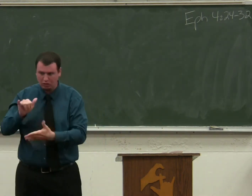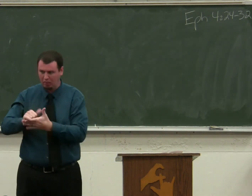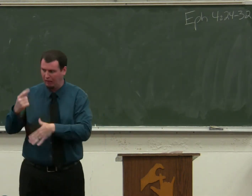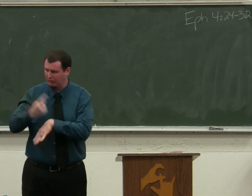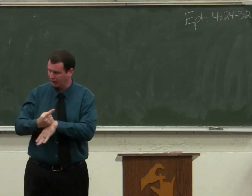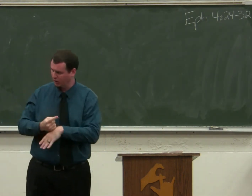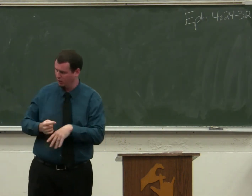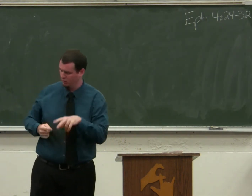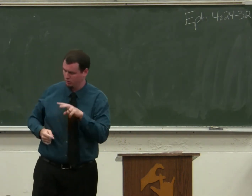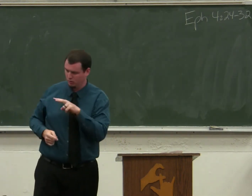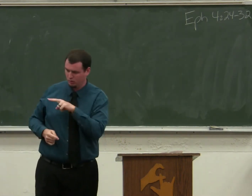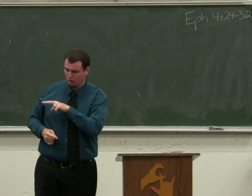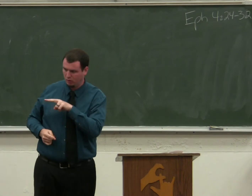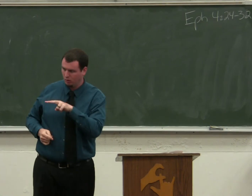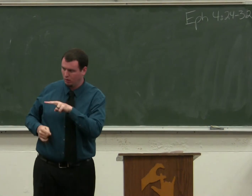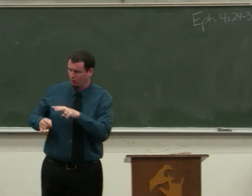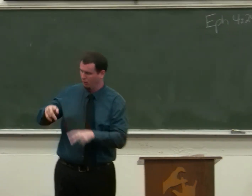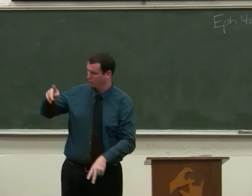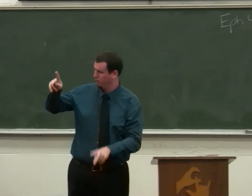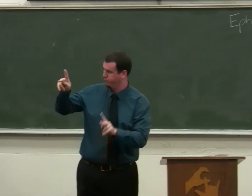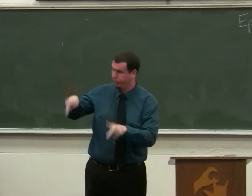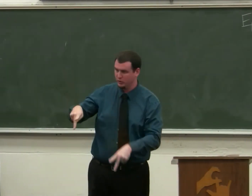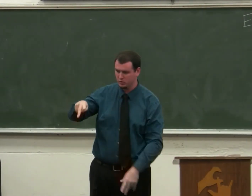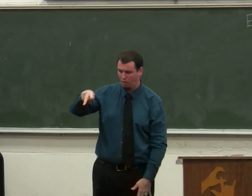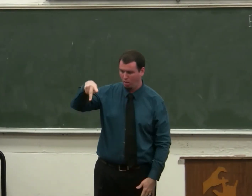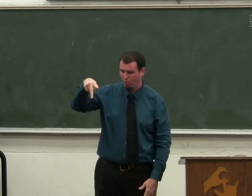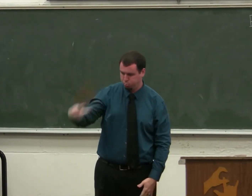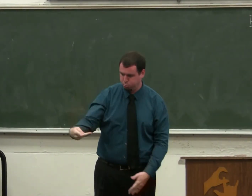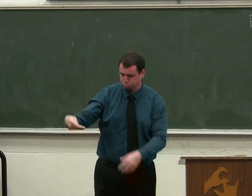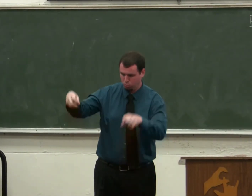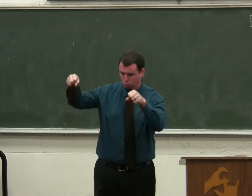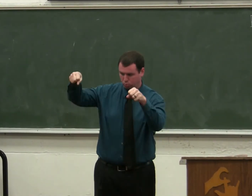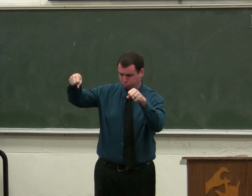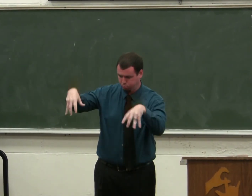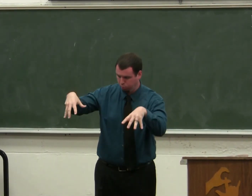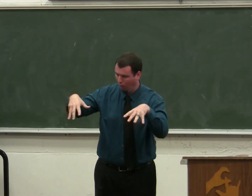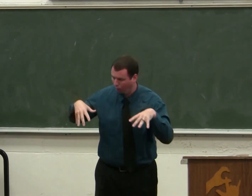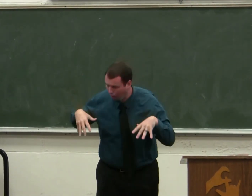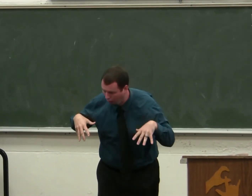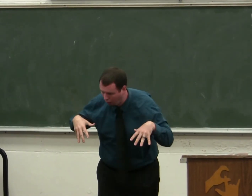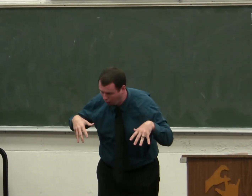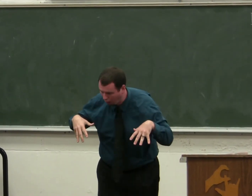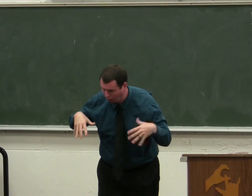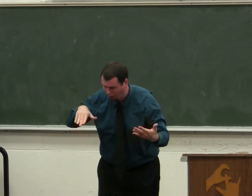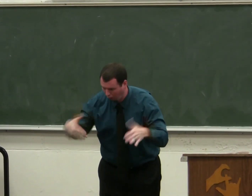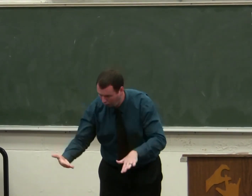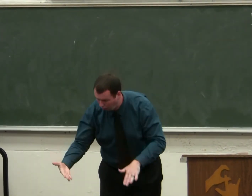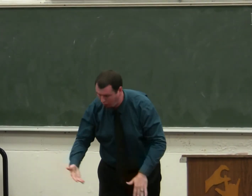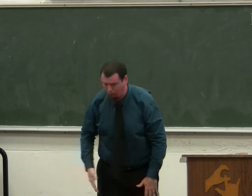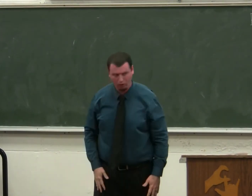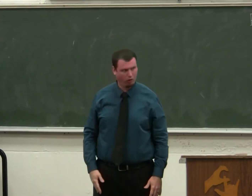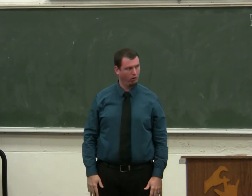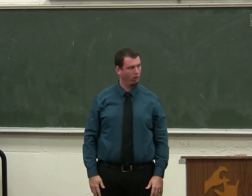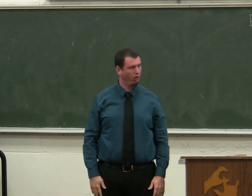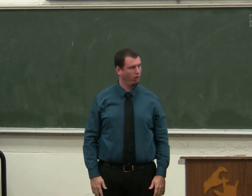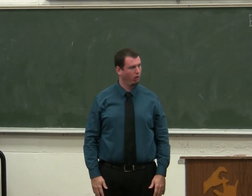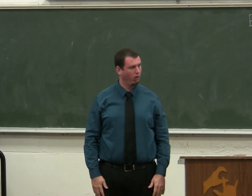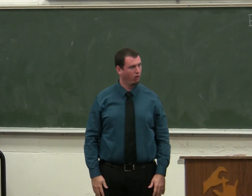Can you imagine the church? At the church there, that person sitting there just dropped